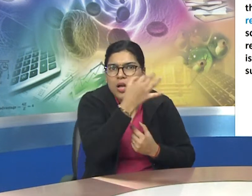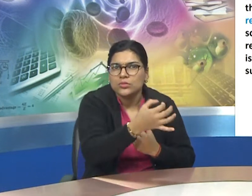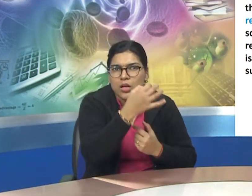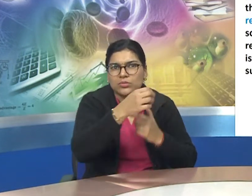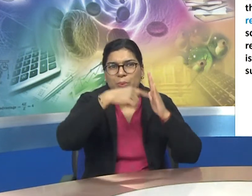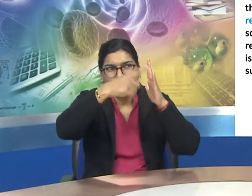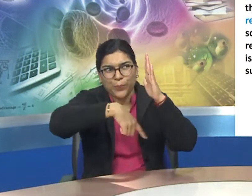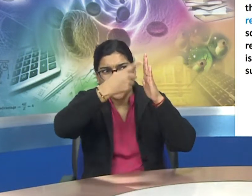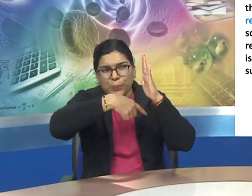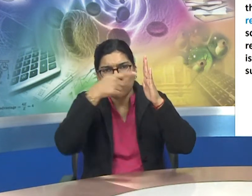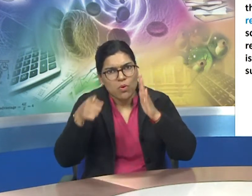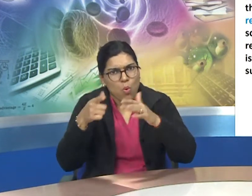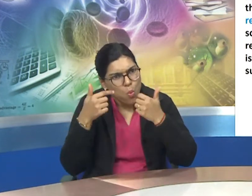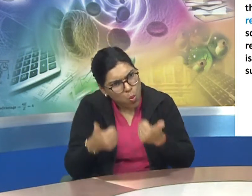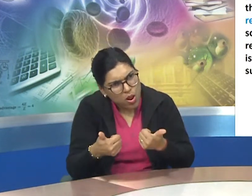energy